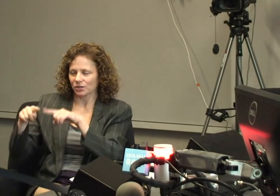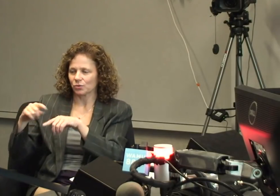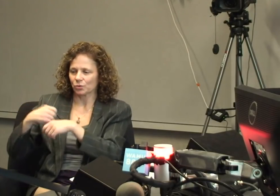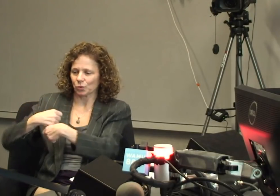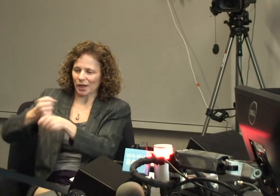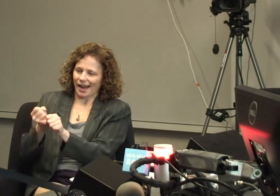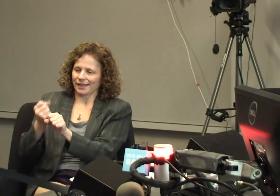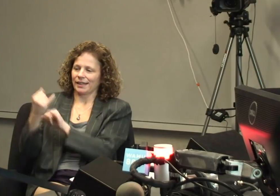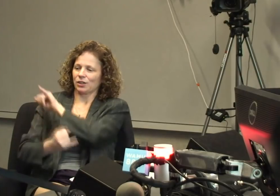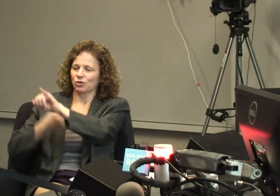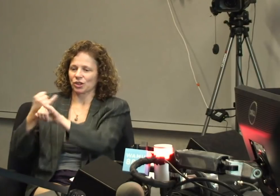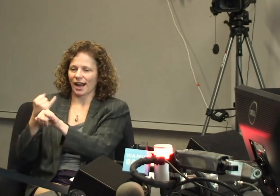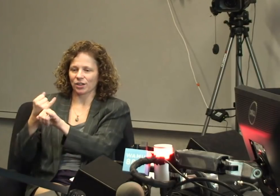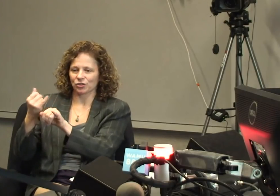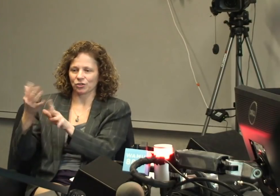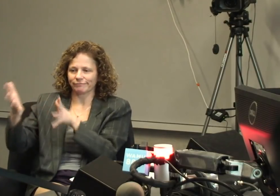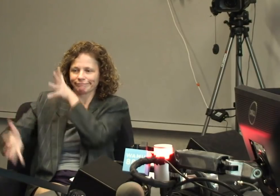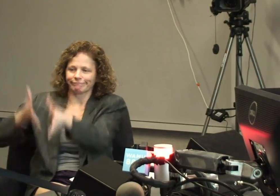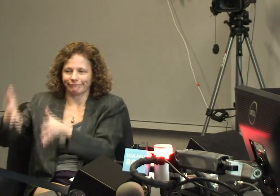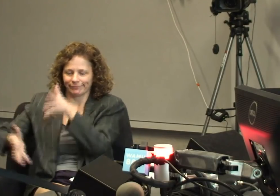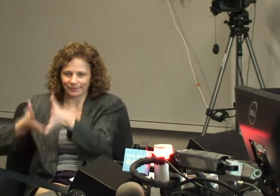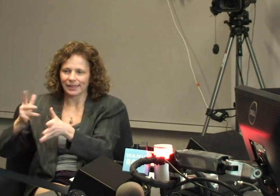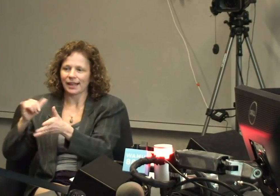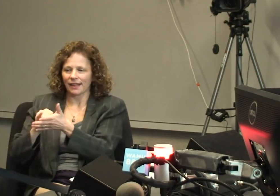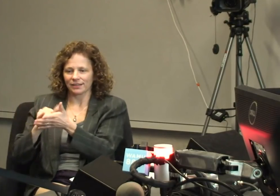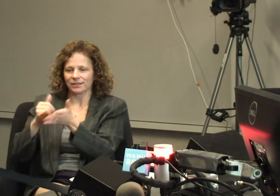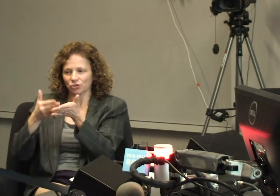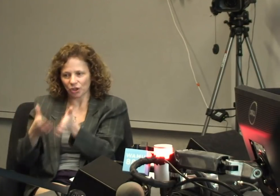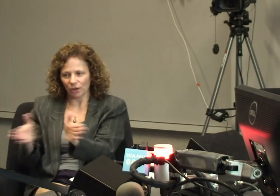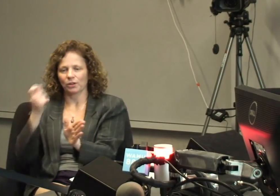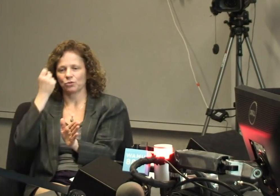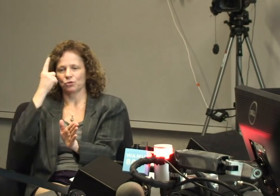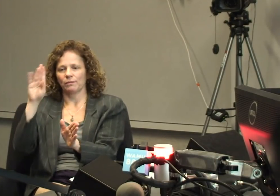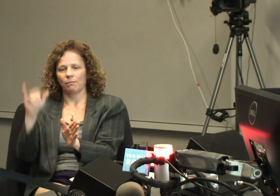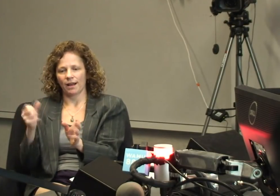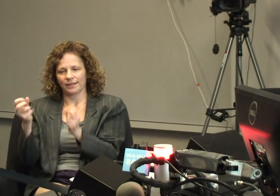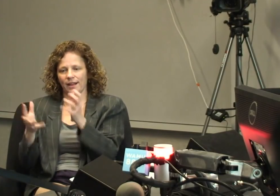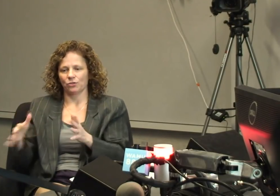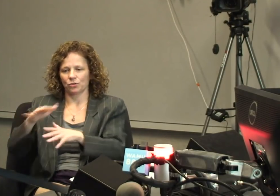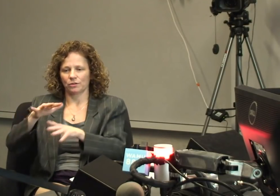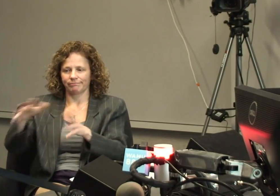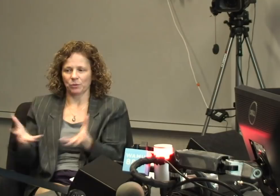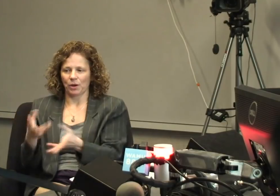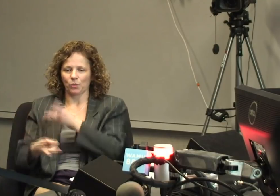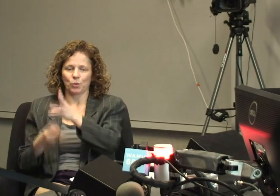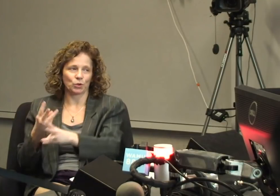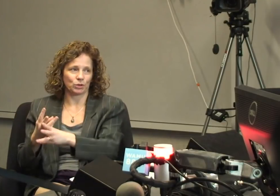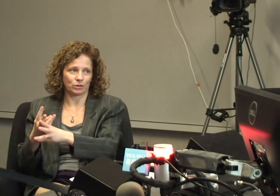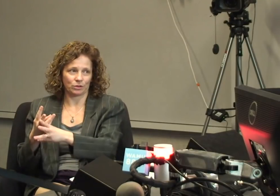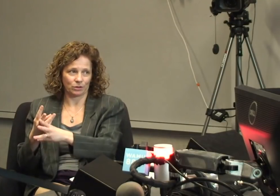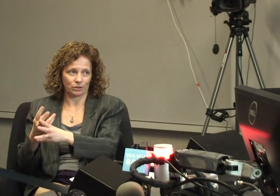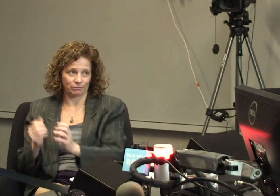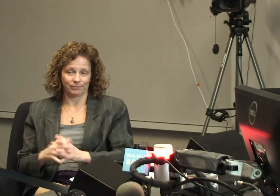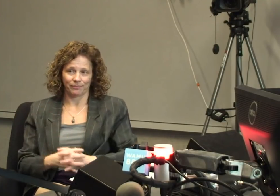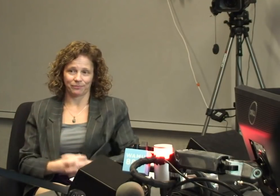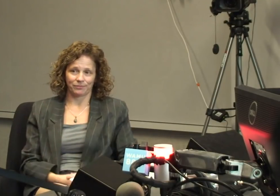and shared lexicons or signs are used to create an international way of communicating with individuals so that many signers from around the world are